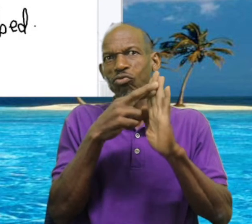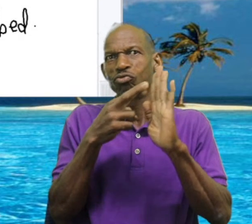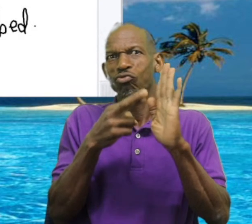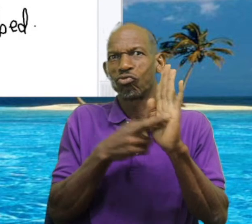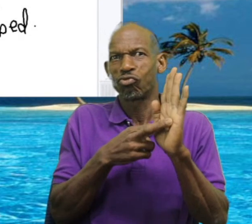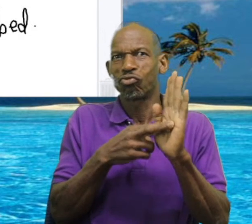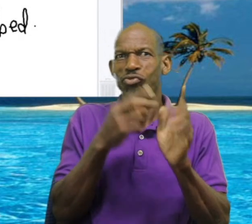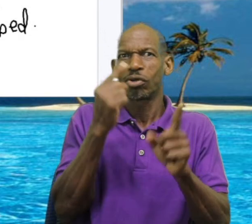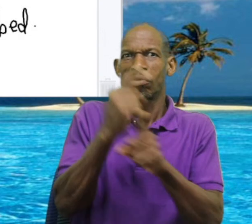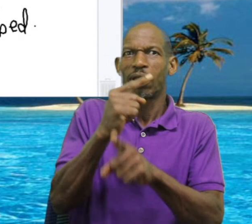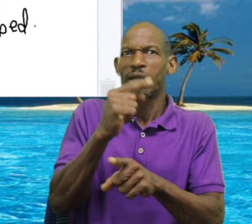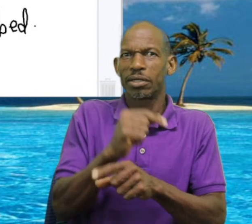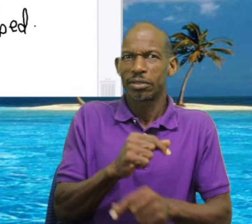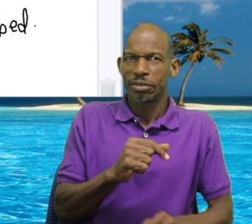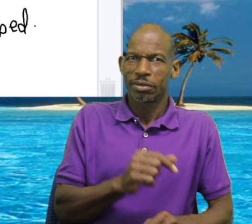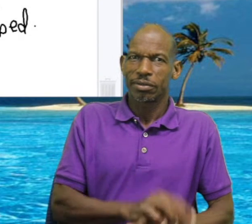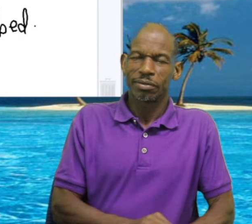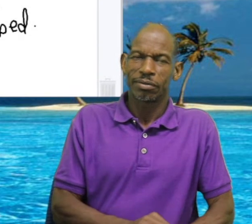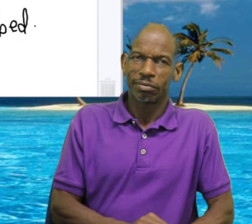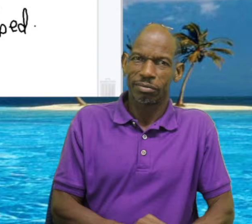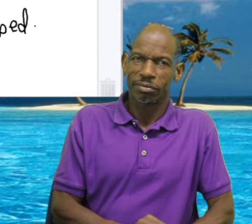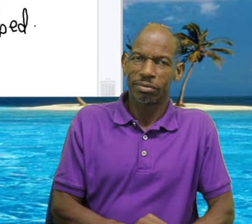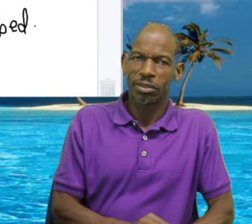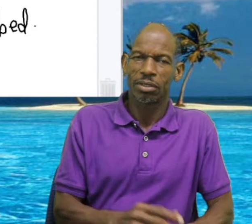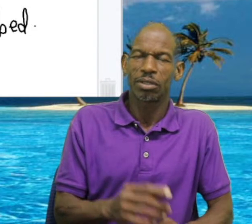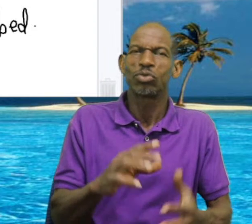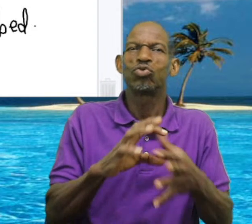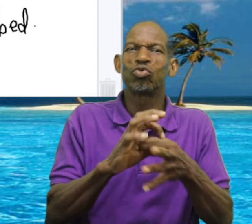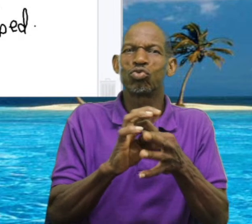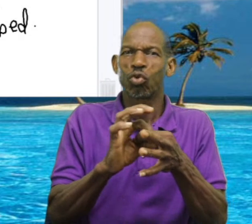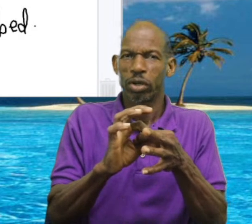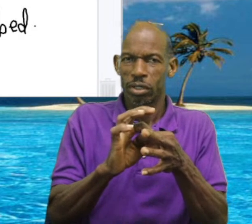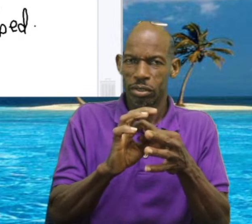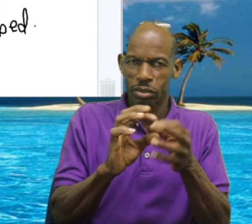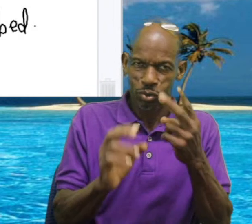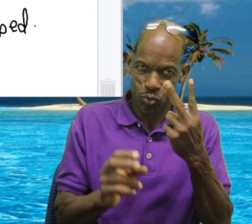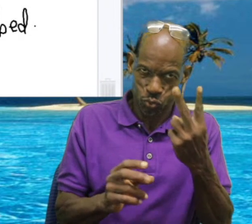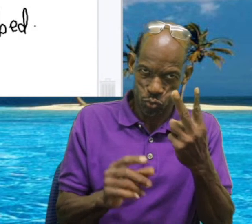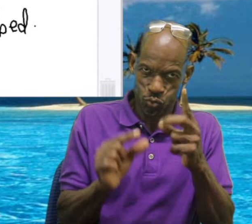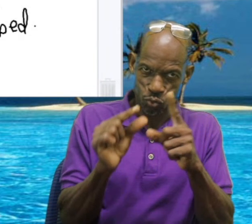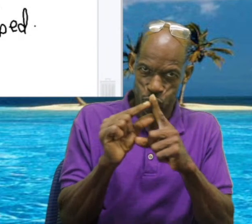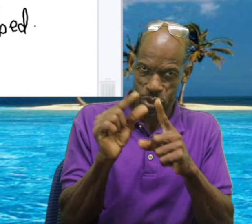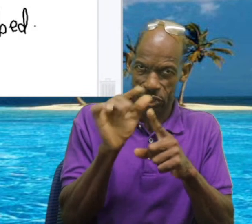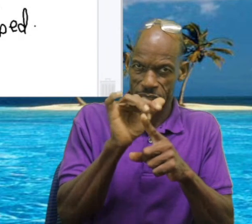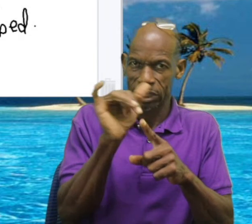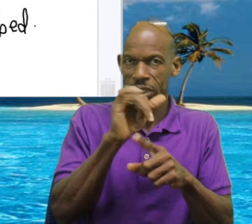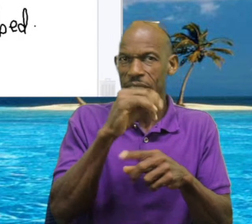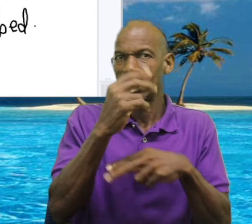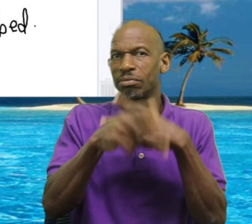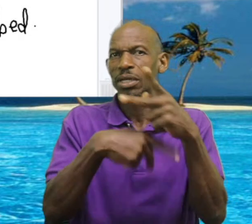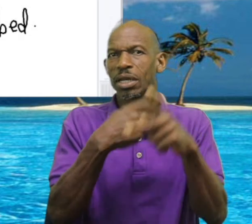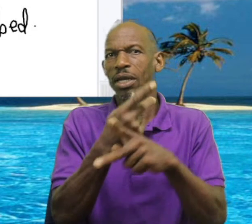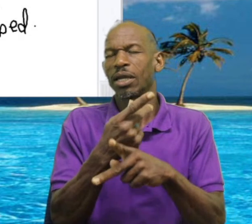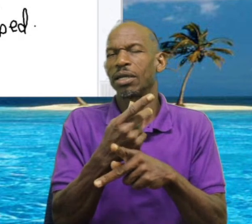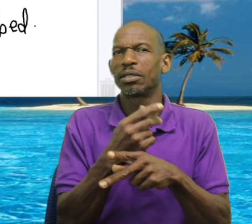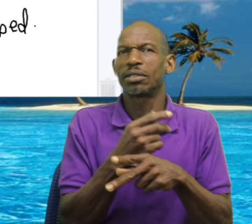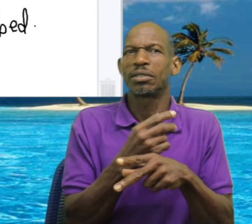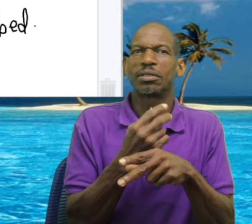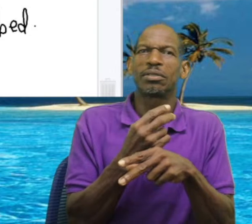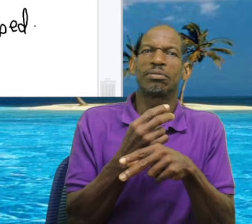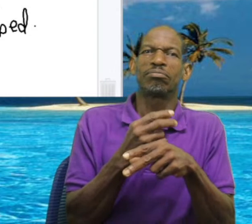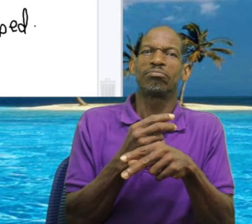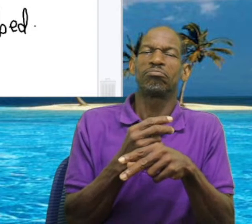and. It must join two words that are the same type based on the part of speech. And I told